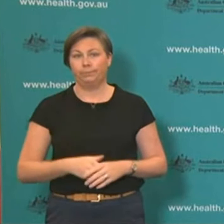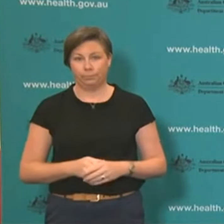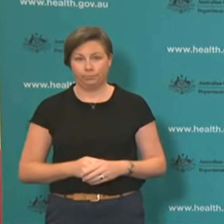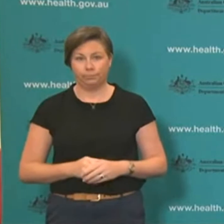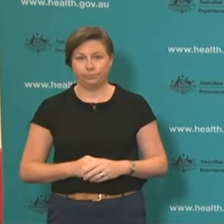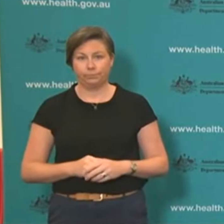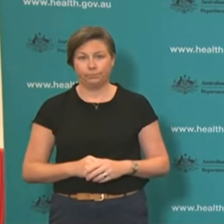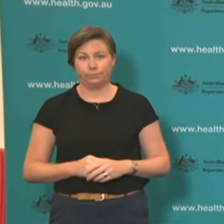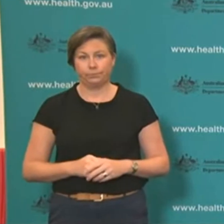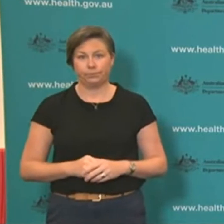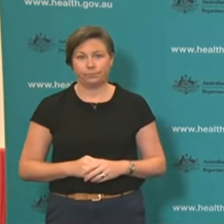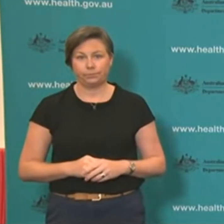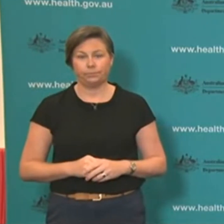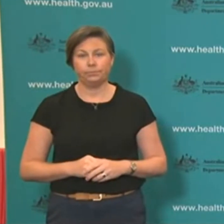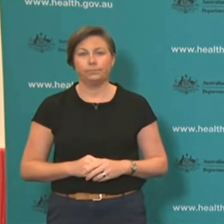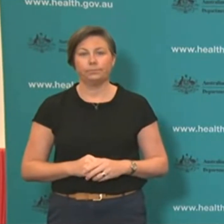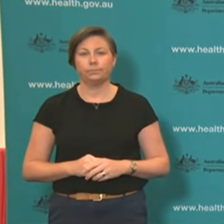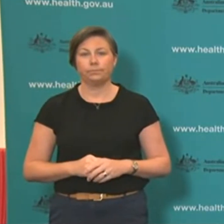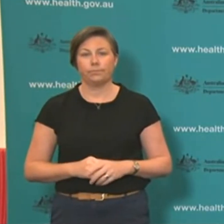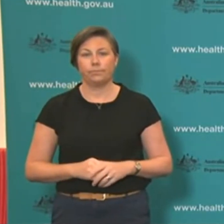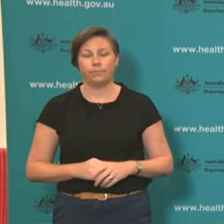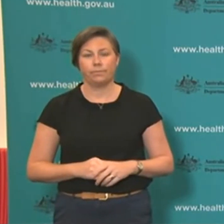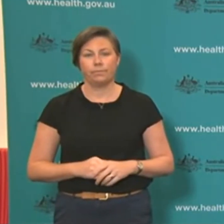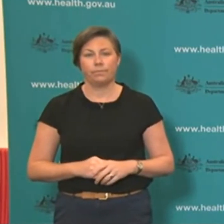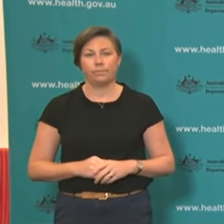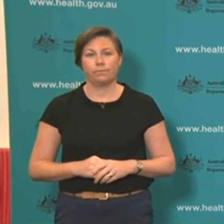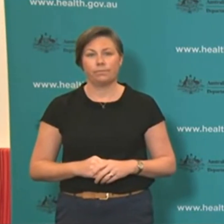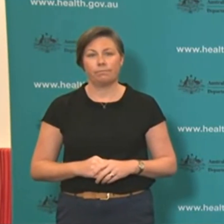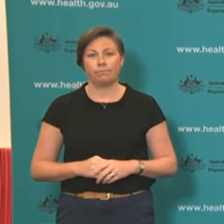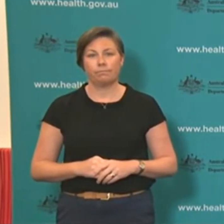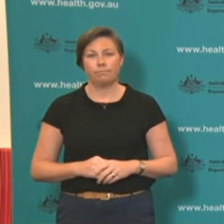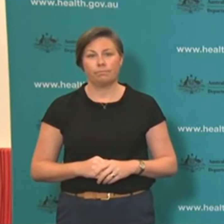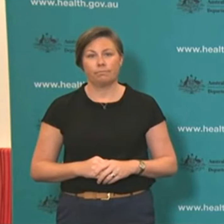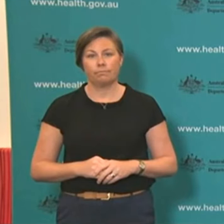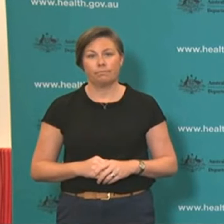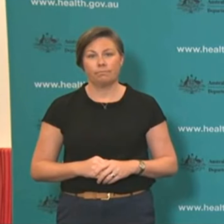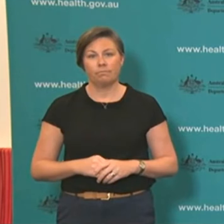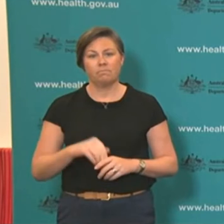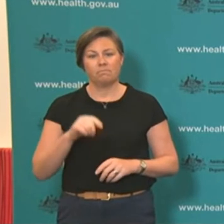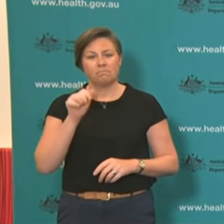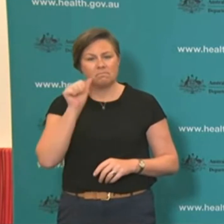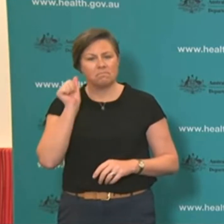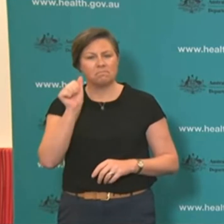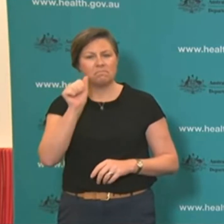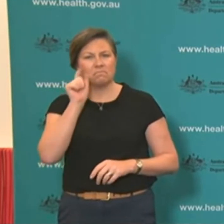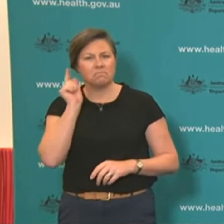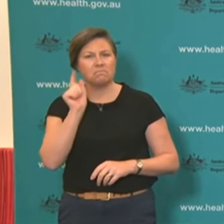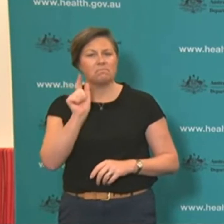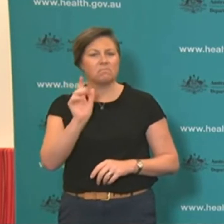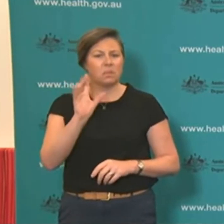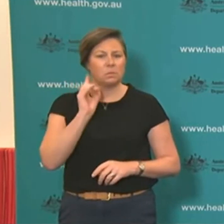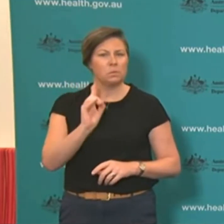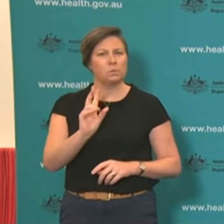I do want to reflect on something that I've noticed over the past days to weeks, as I personally have been in touch